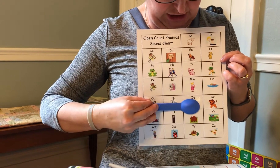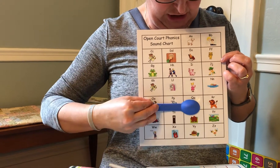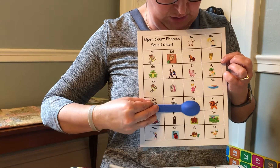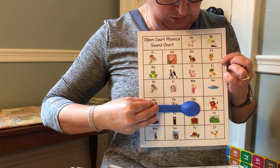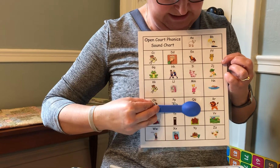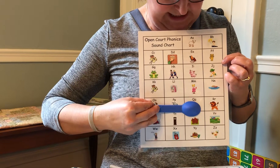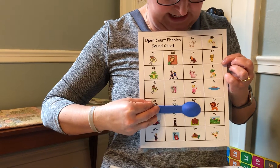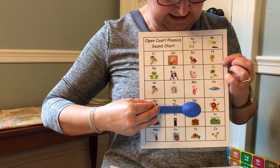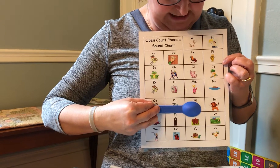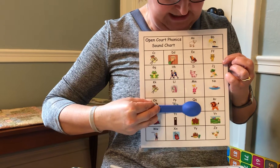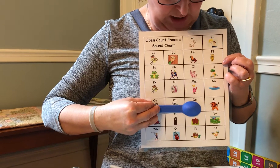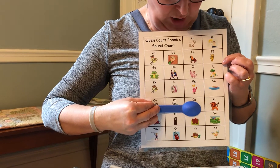Q says Qu,